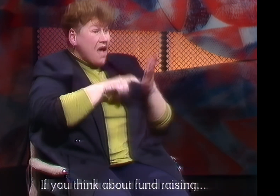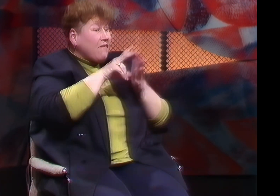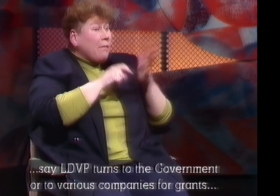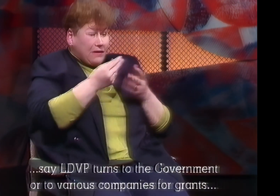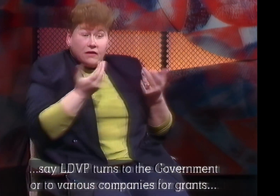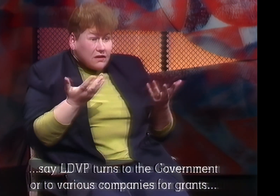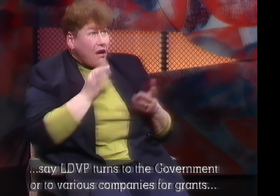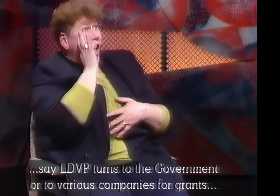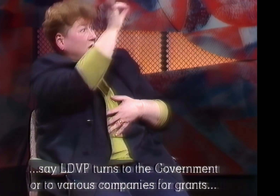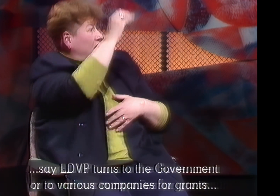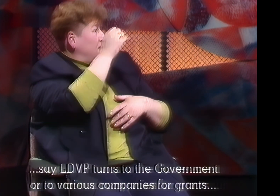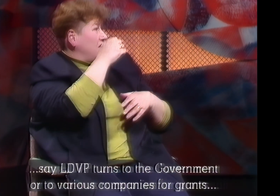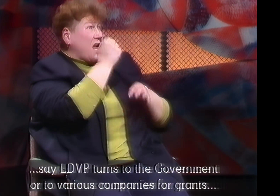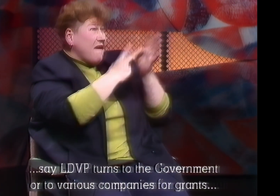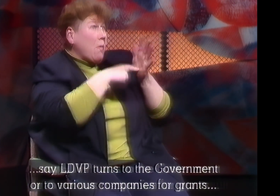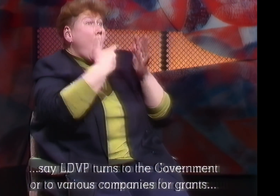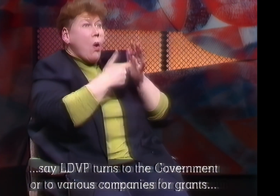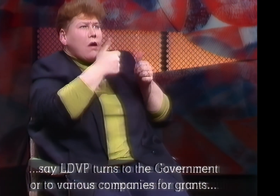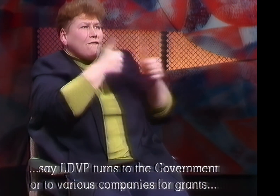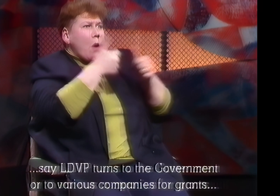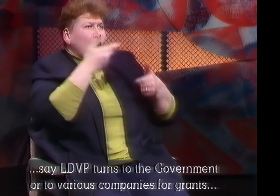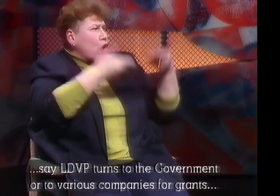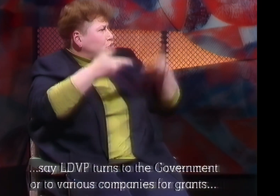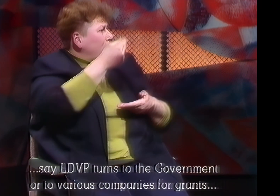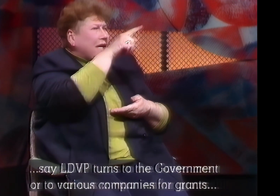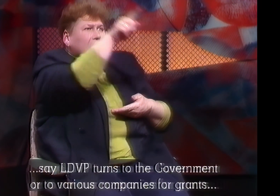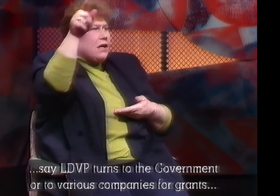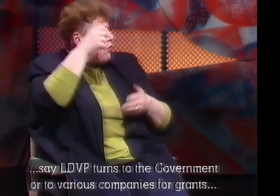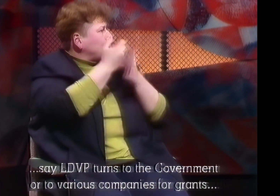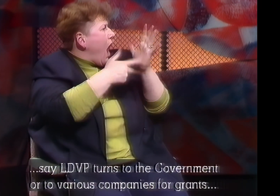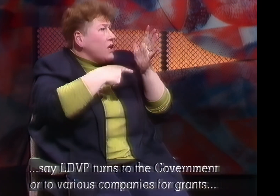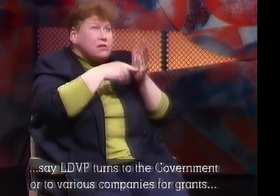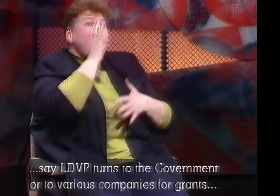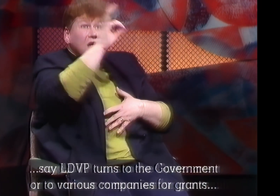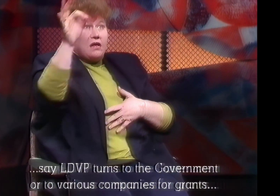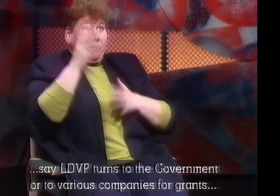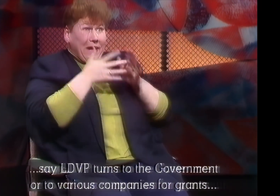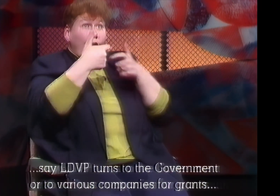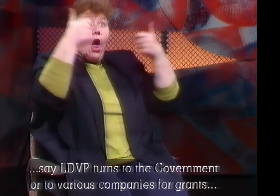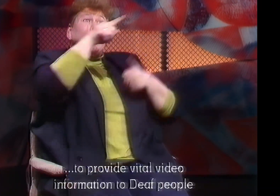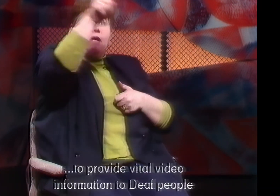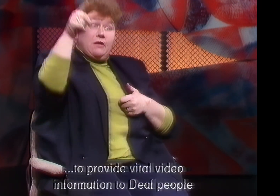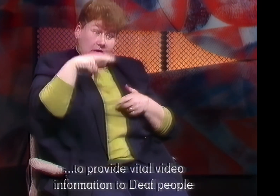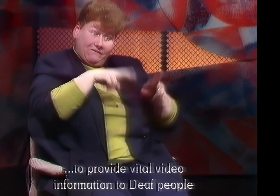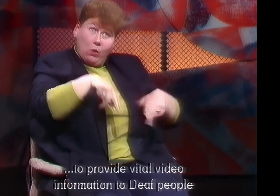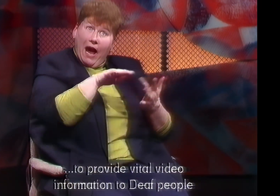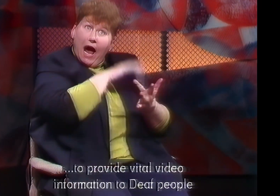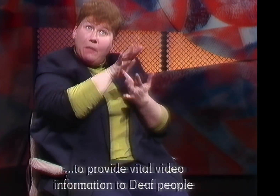say perhaps LDVP needs more funding and turns to the government or to various companies for grants to provide vital